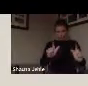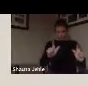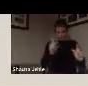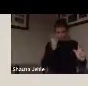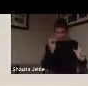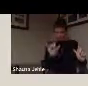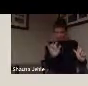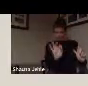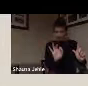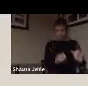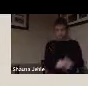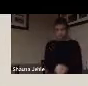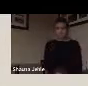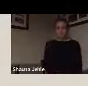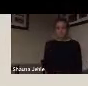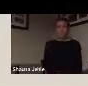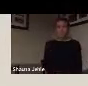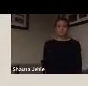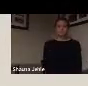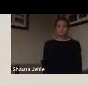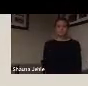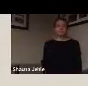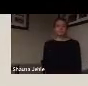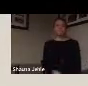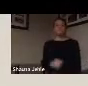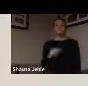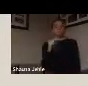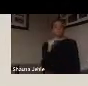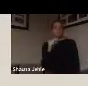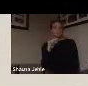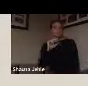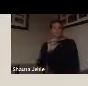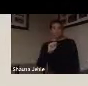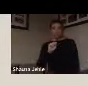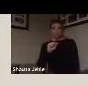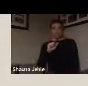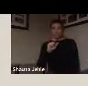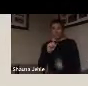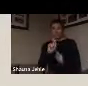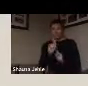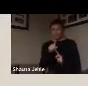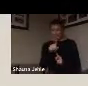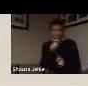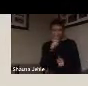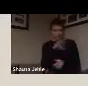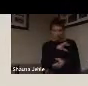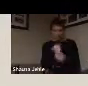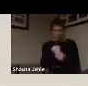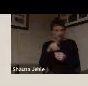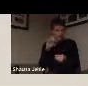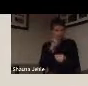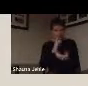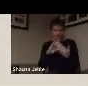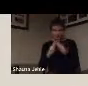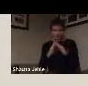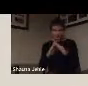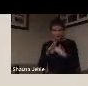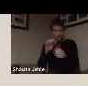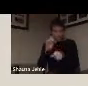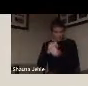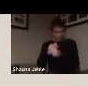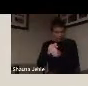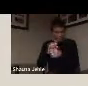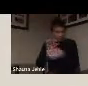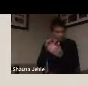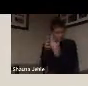Yeah. And GSLT, you're not really involved with helping the deaf communities learn job-related skills, are you?